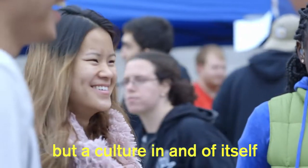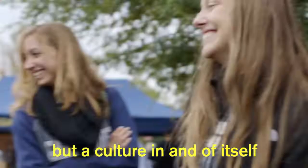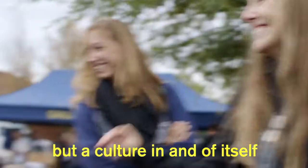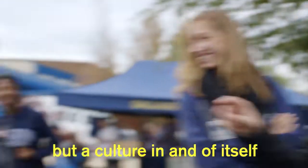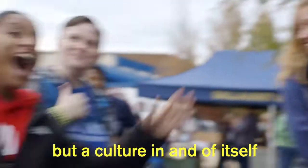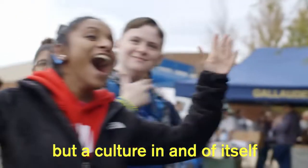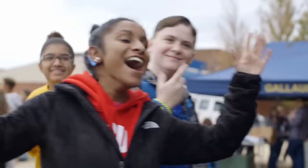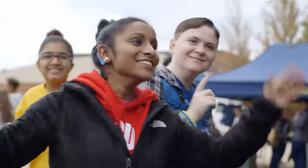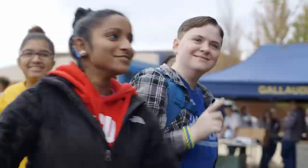in and of itself.